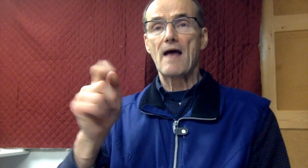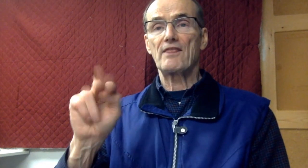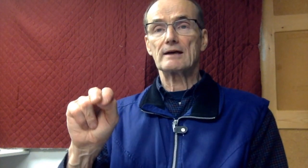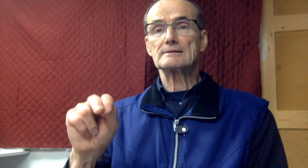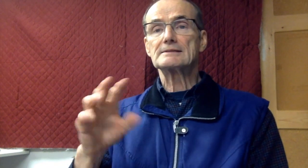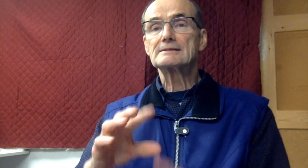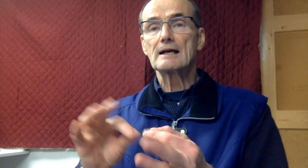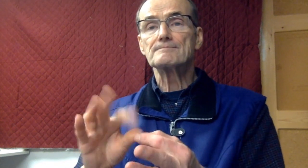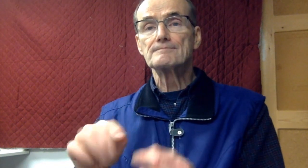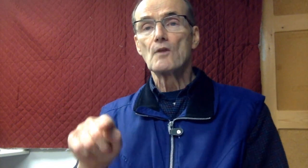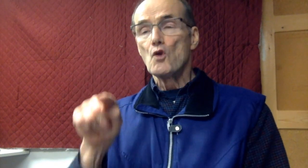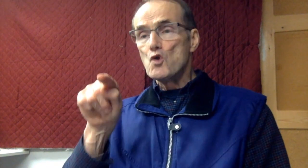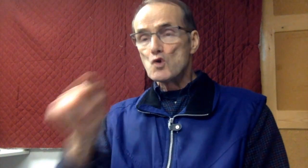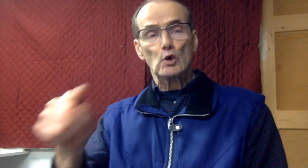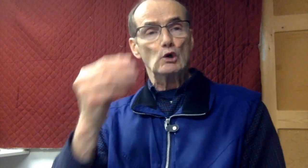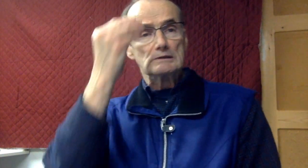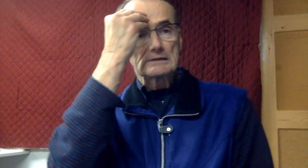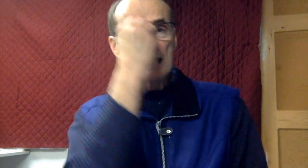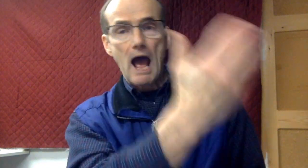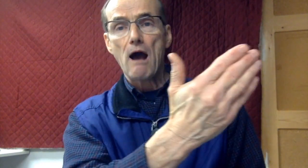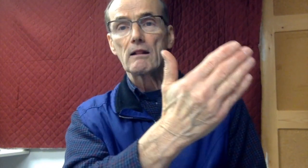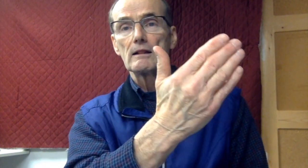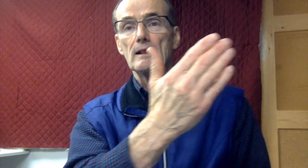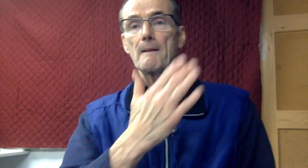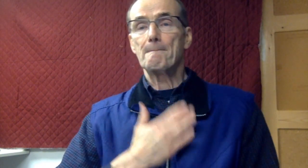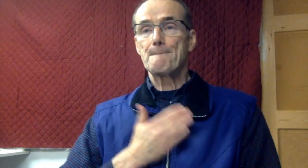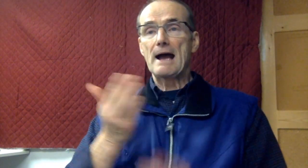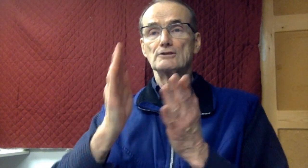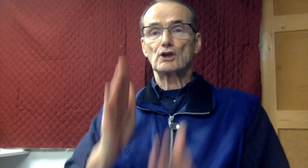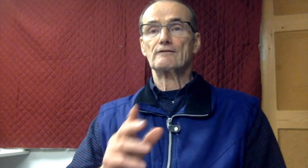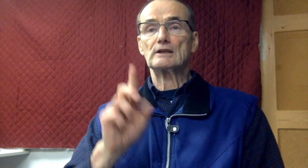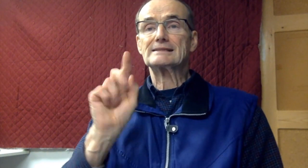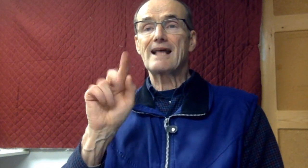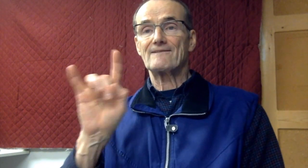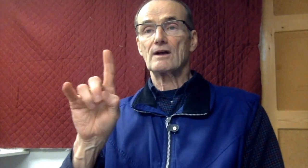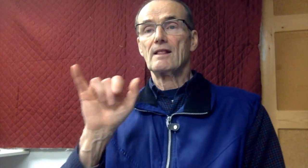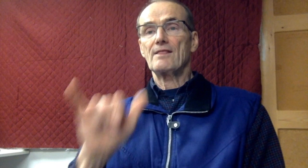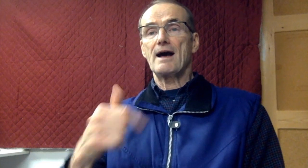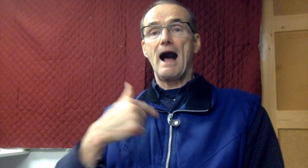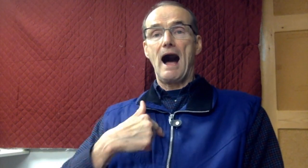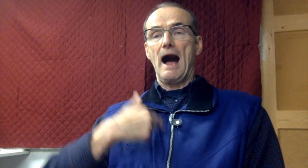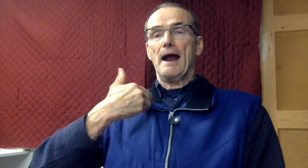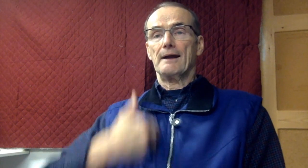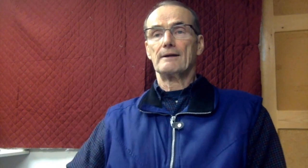the Lord is with you. But that night the Lord spoke to Nathan and said,